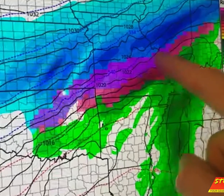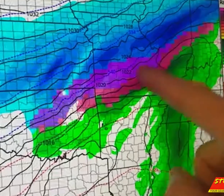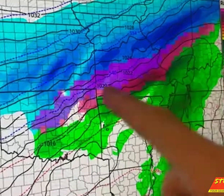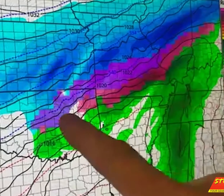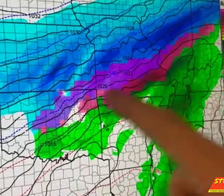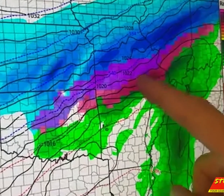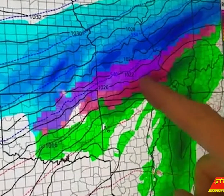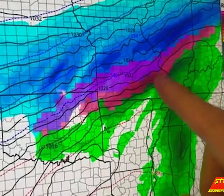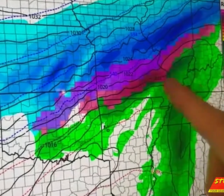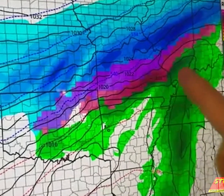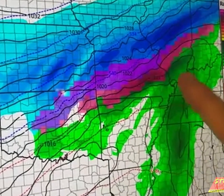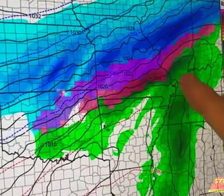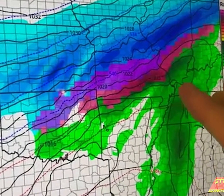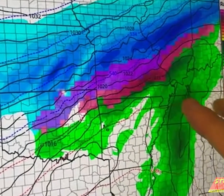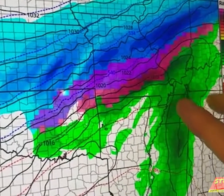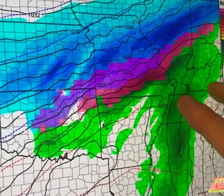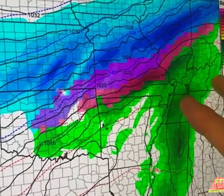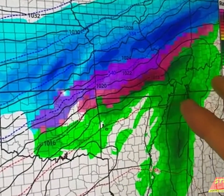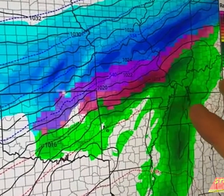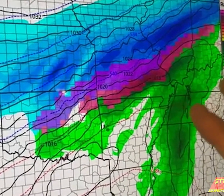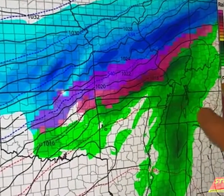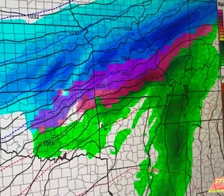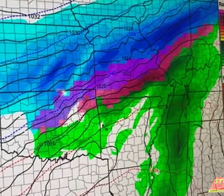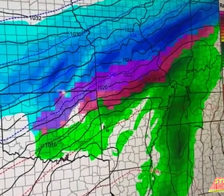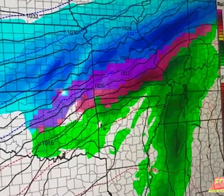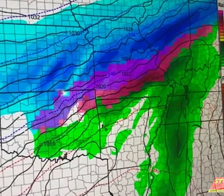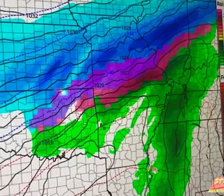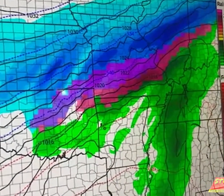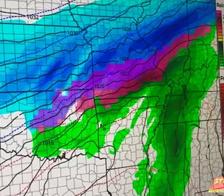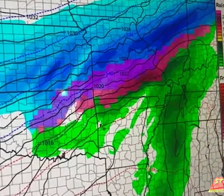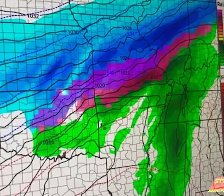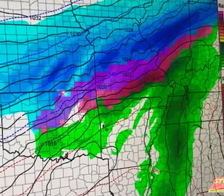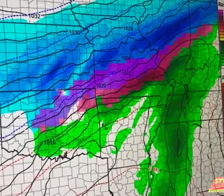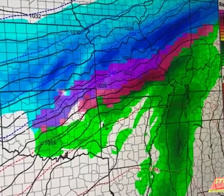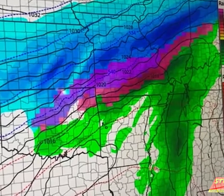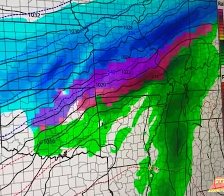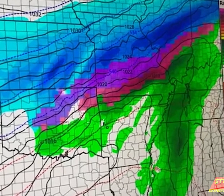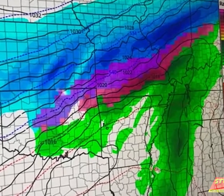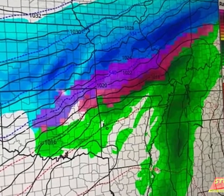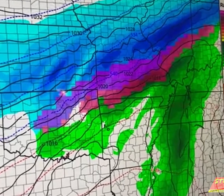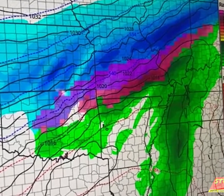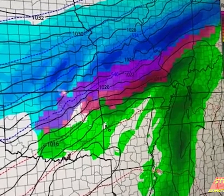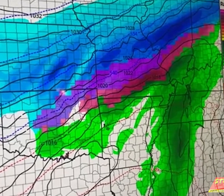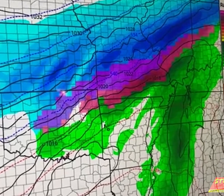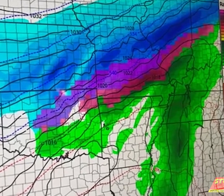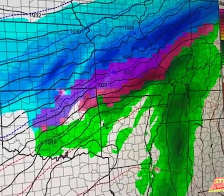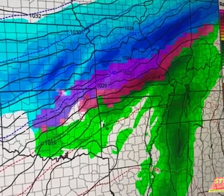purple is sleet. We like sleet, okay? Sleet is little ice pellets. You can get traction. It doesn't stick to